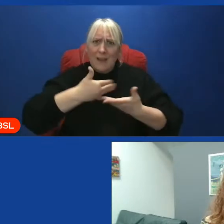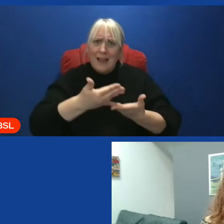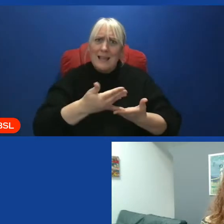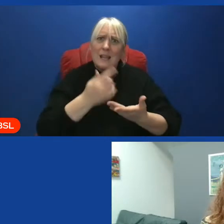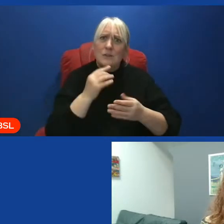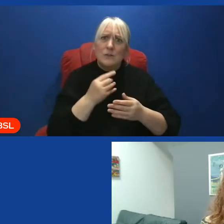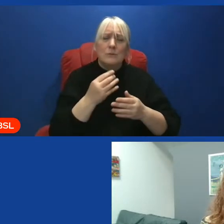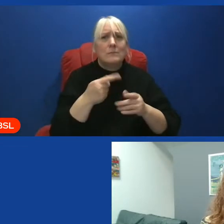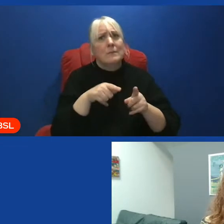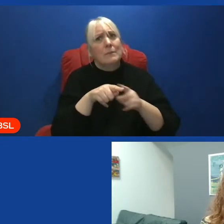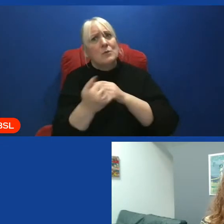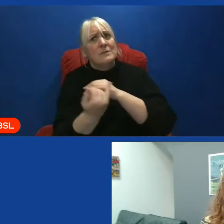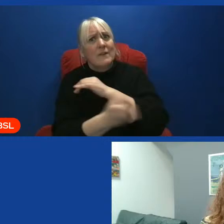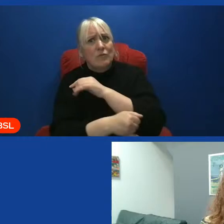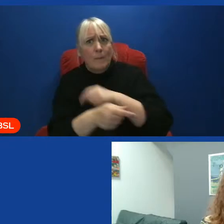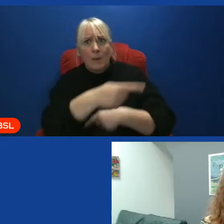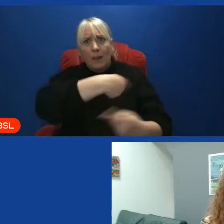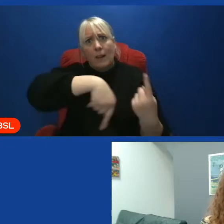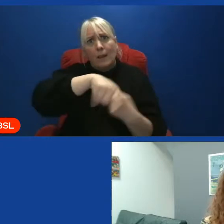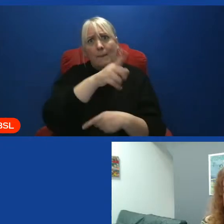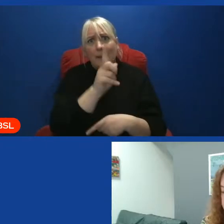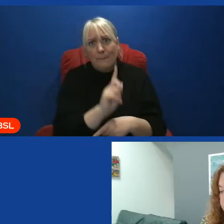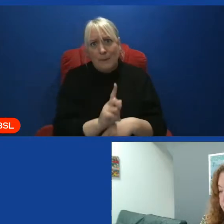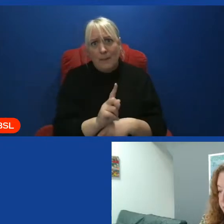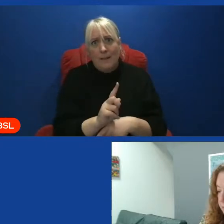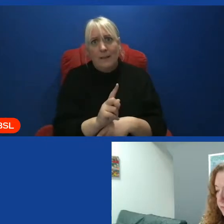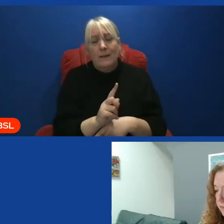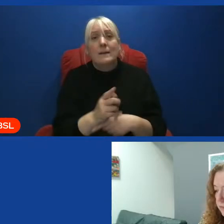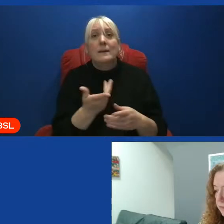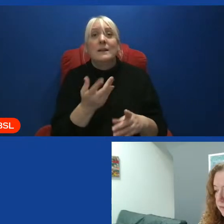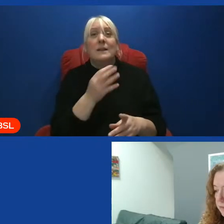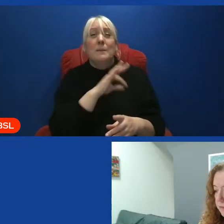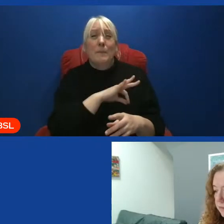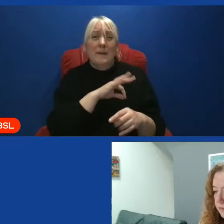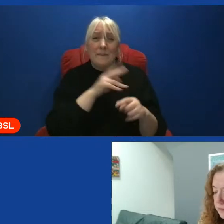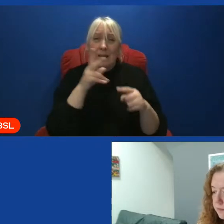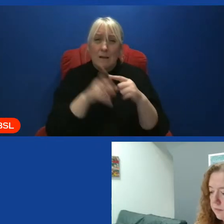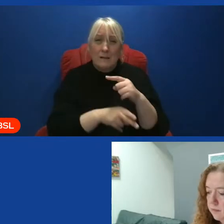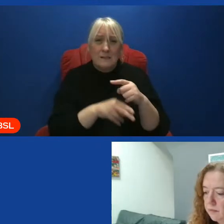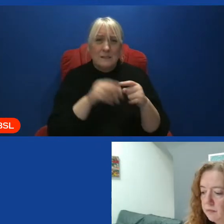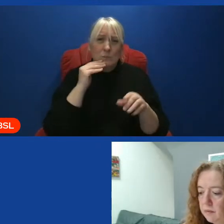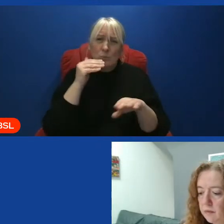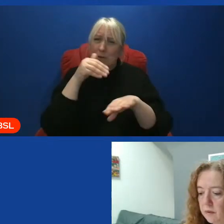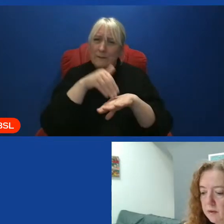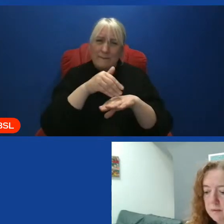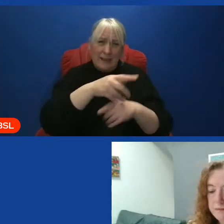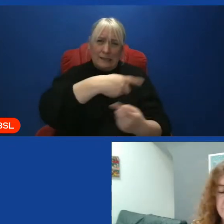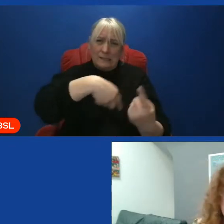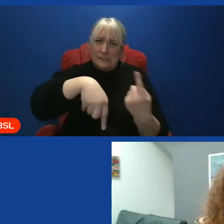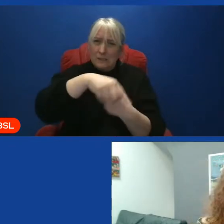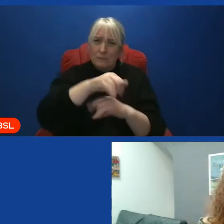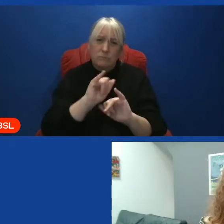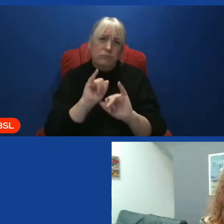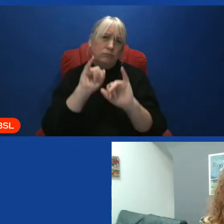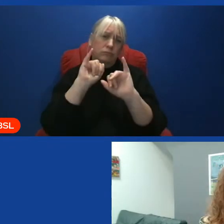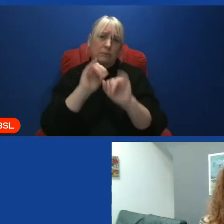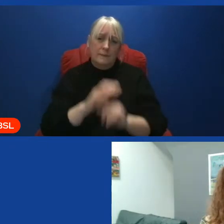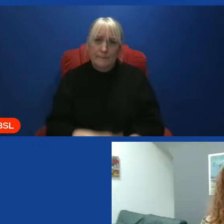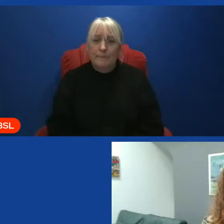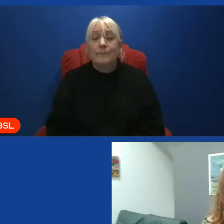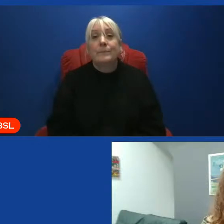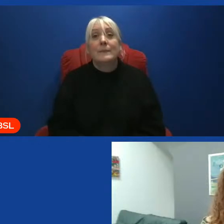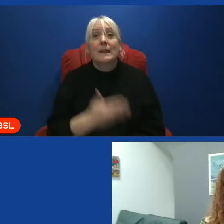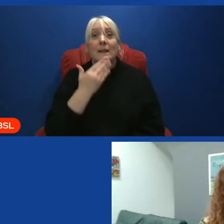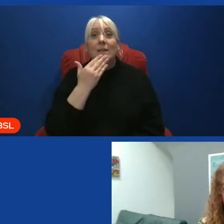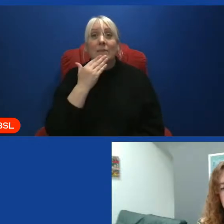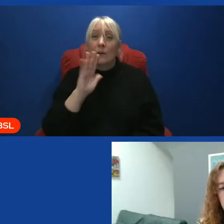are at risk as a result of these cuts. And the benefit cuts will have a devastating impact, as we've already heard tonight. So thank you